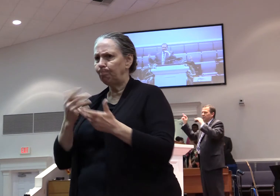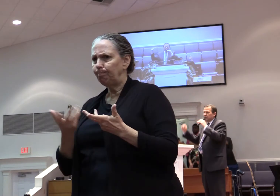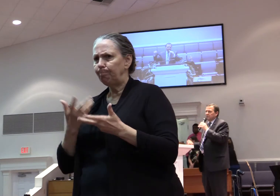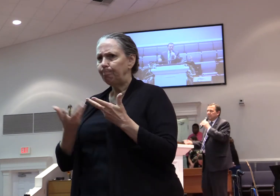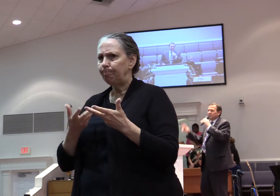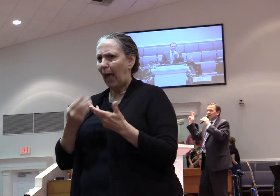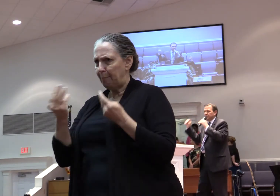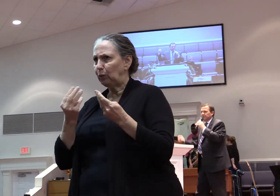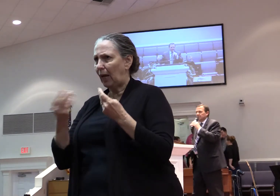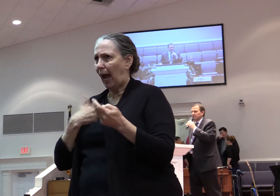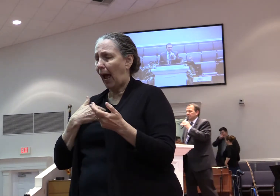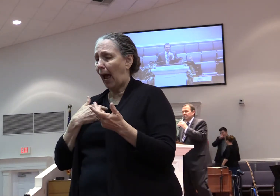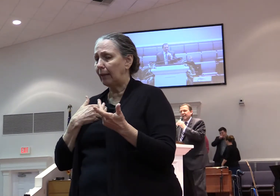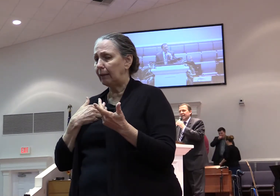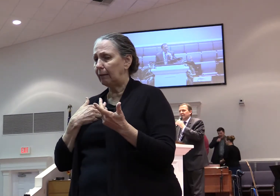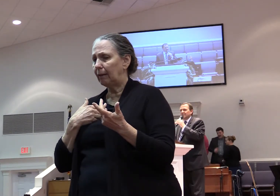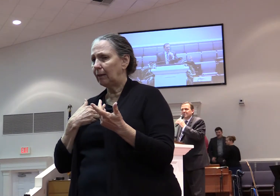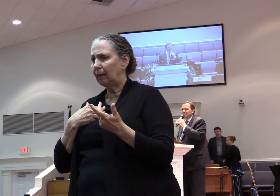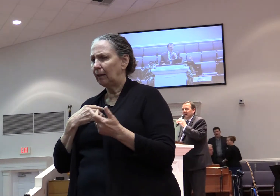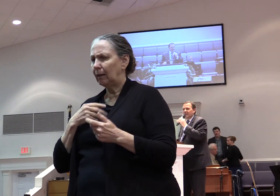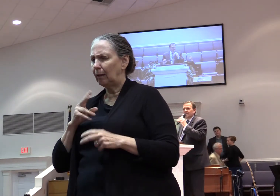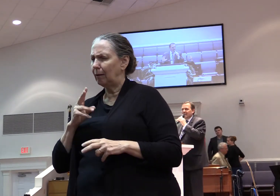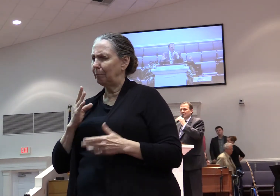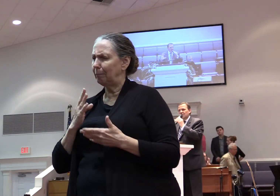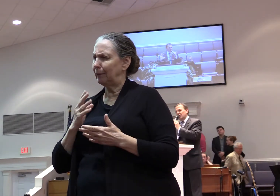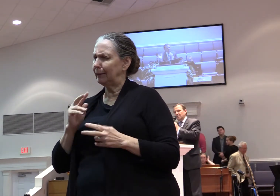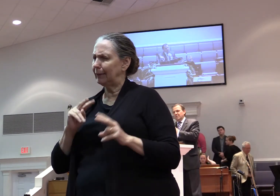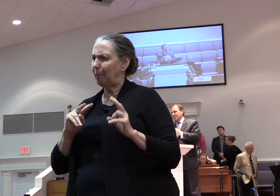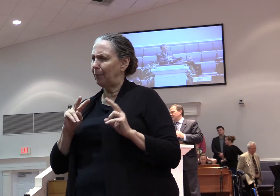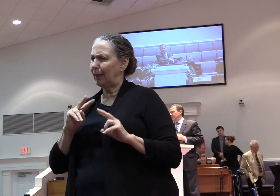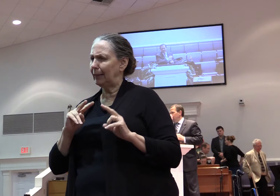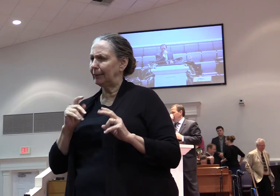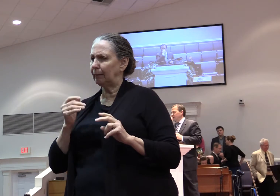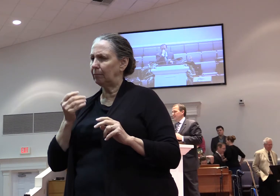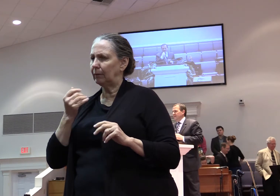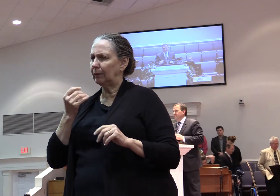they still had a ministry, they still had a position, but man, somehow they got turned.